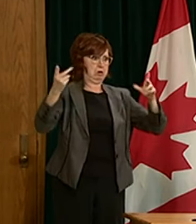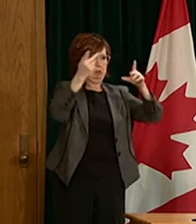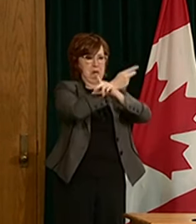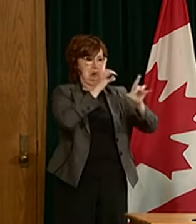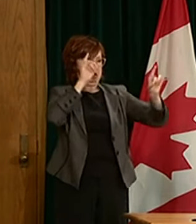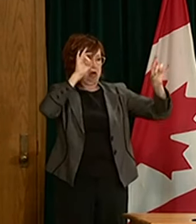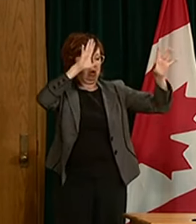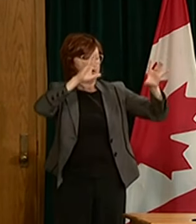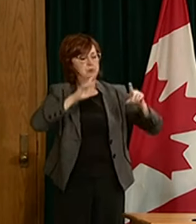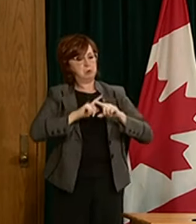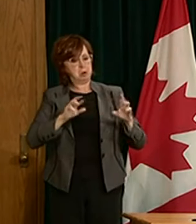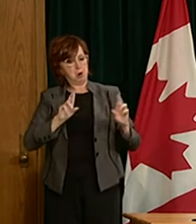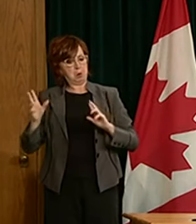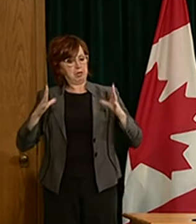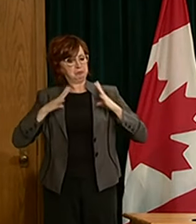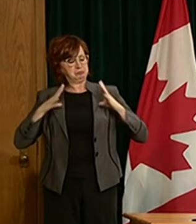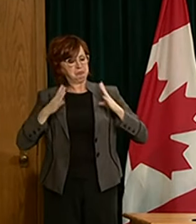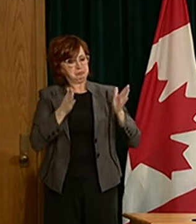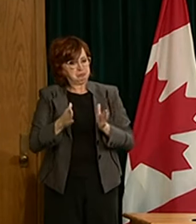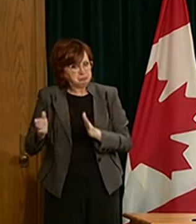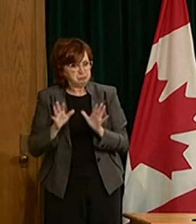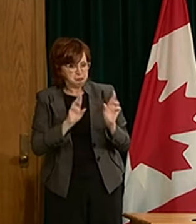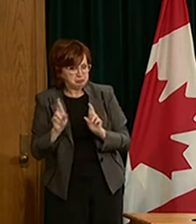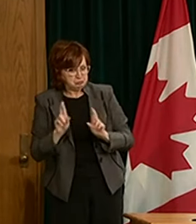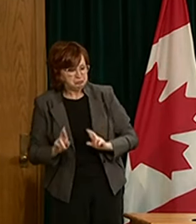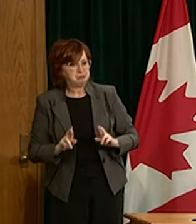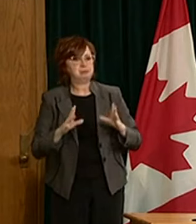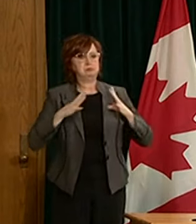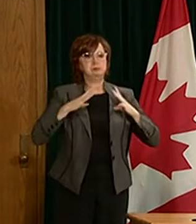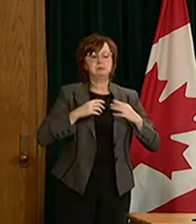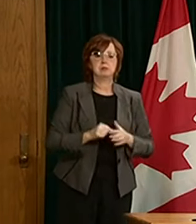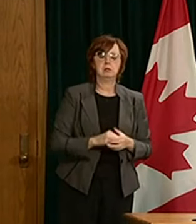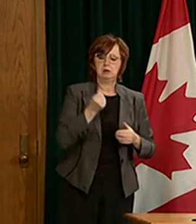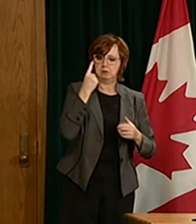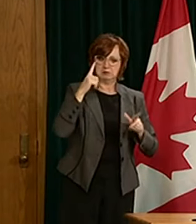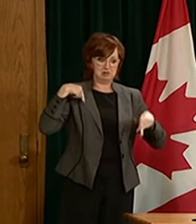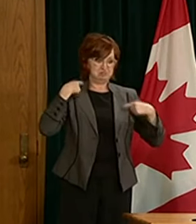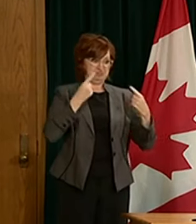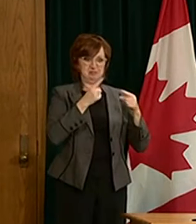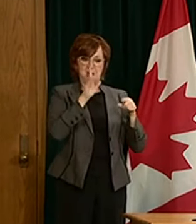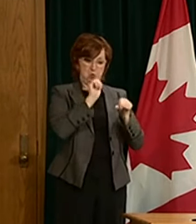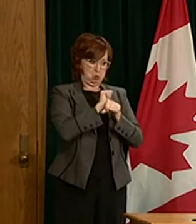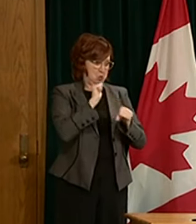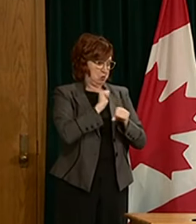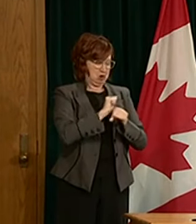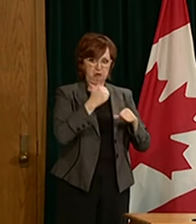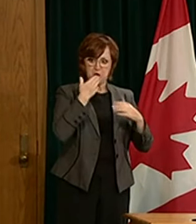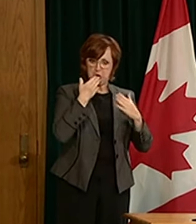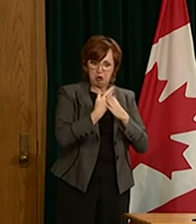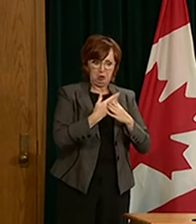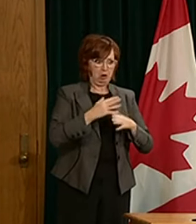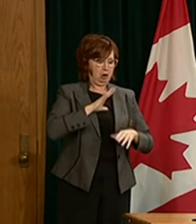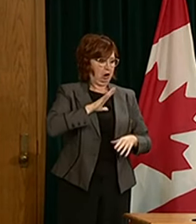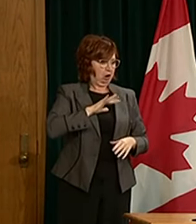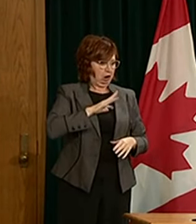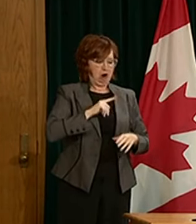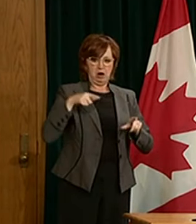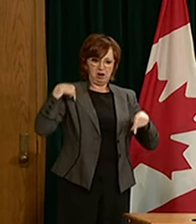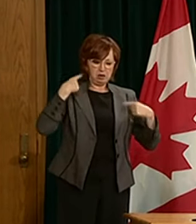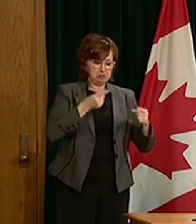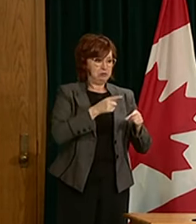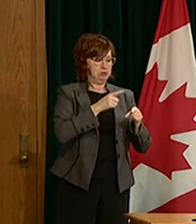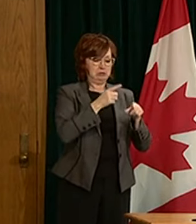we do know at this point is that our health system strategy for COVID-19 has already paid dividends. Public health measures are already starting to show